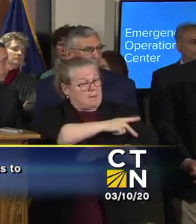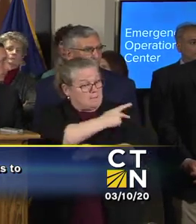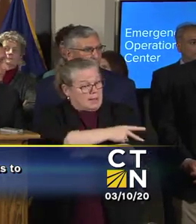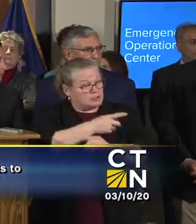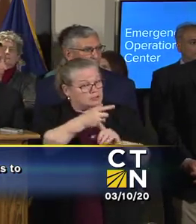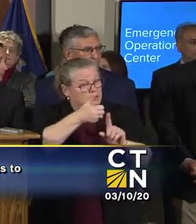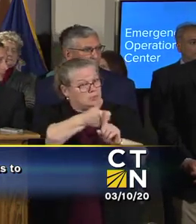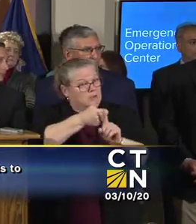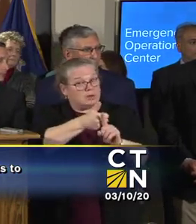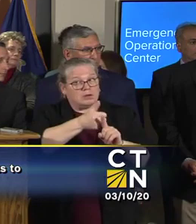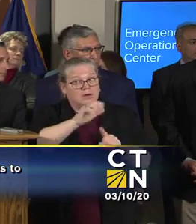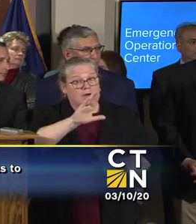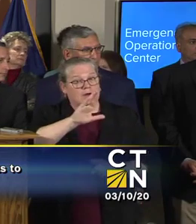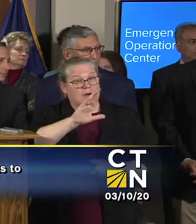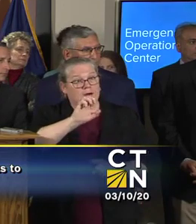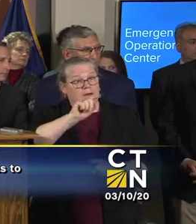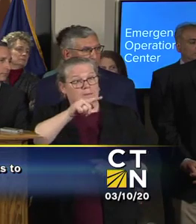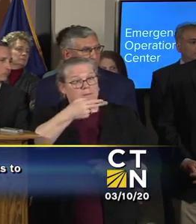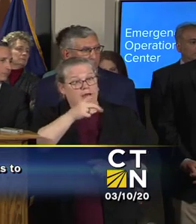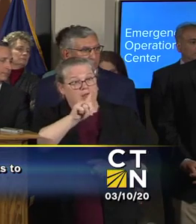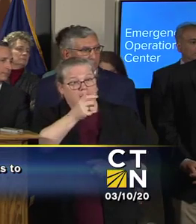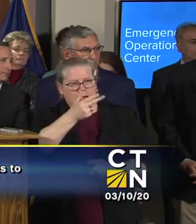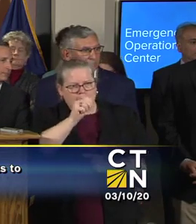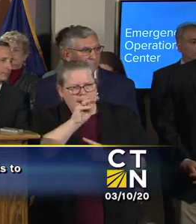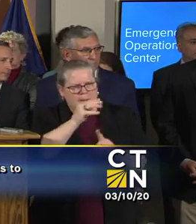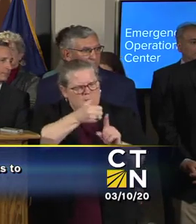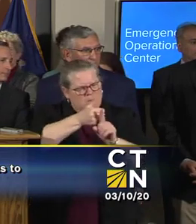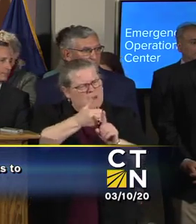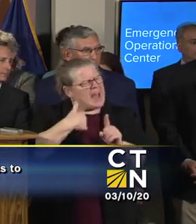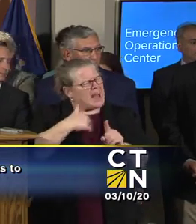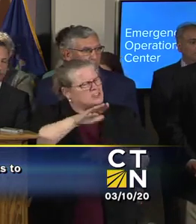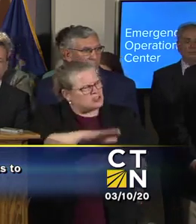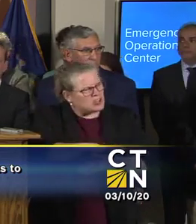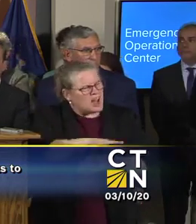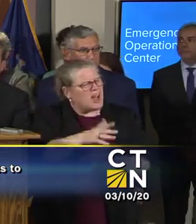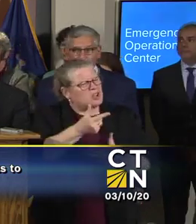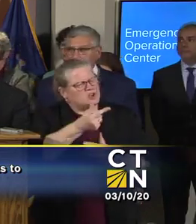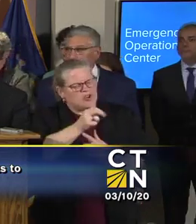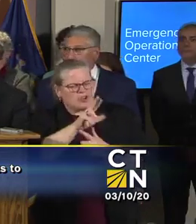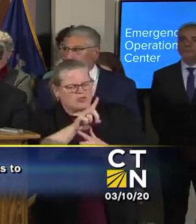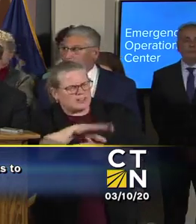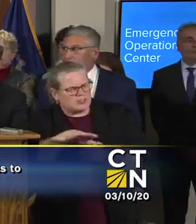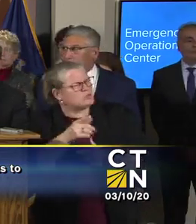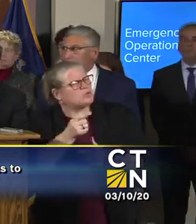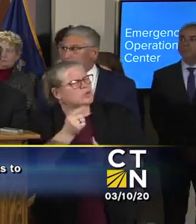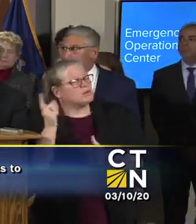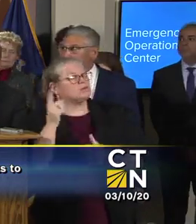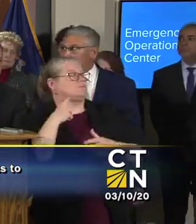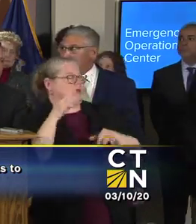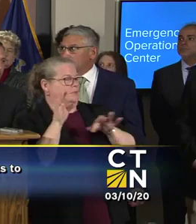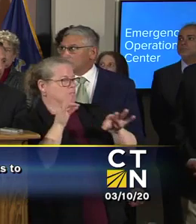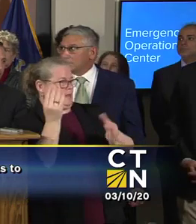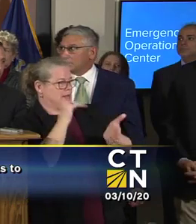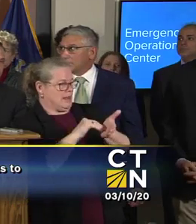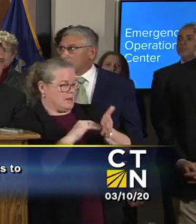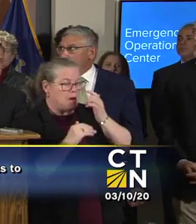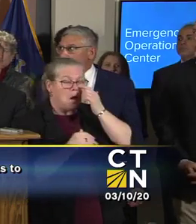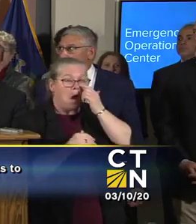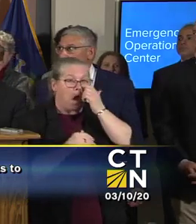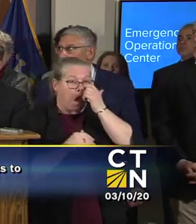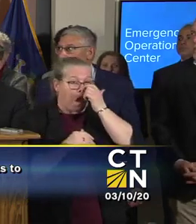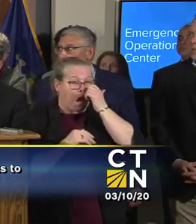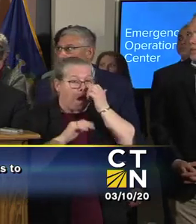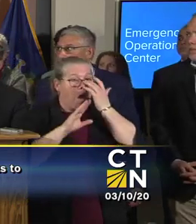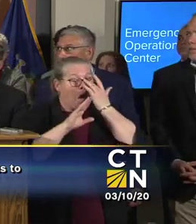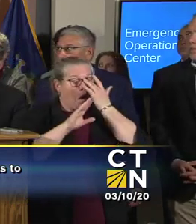Bethlehem has a child or has grandchildren in the system. Okay, let me explain it again. That's There's no one positive